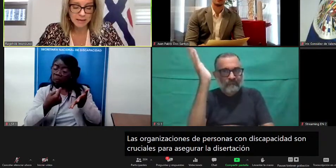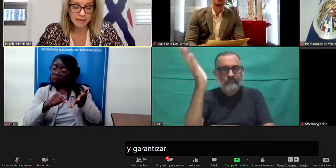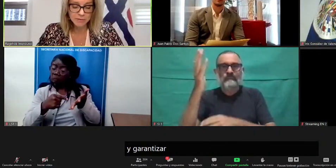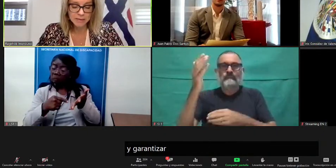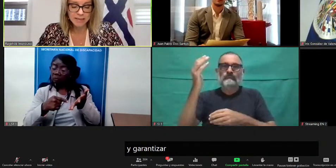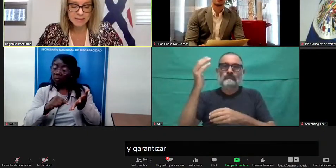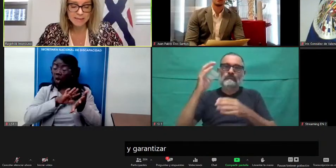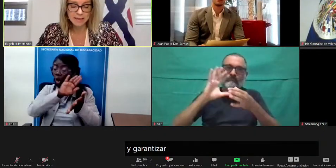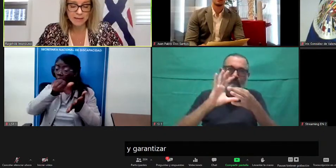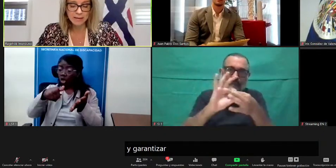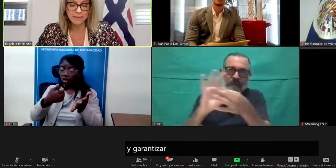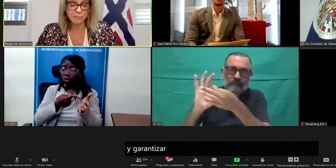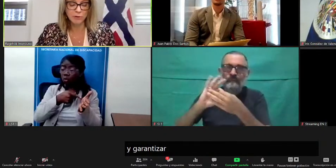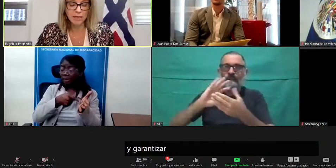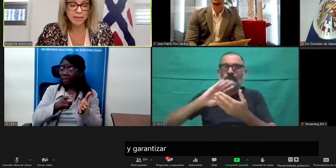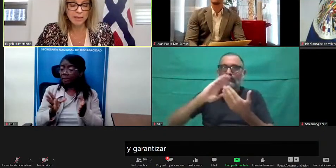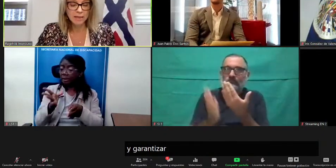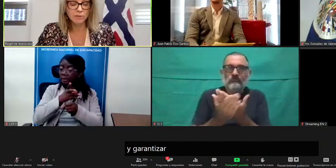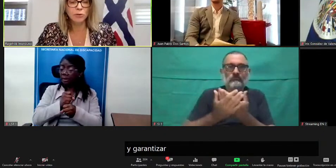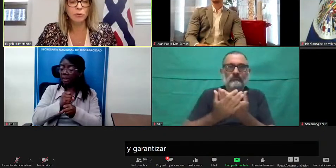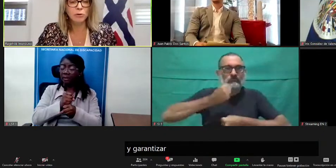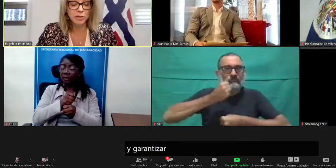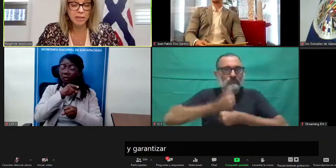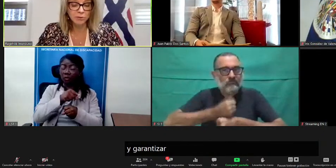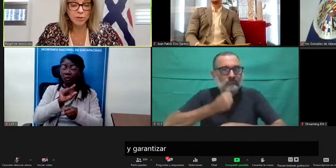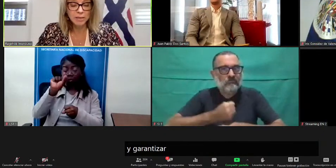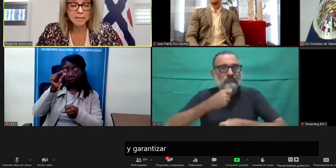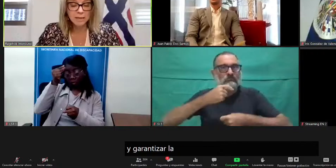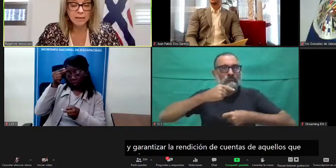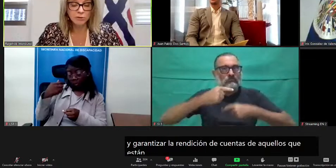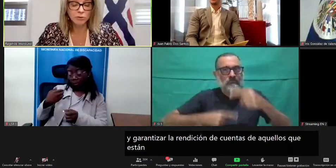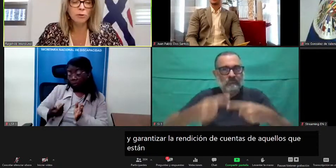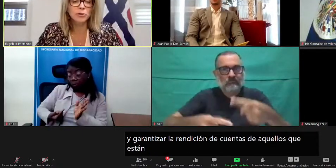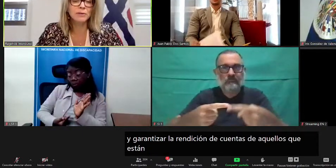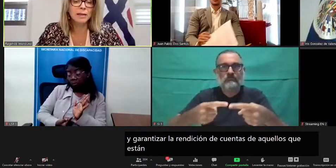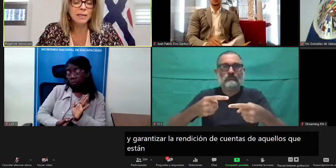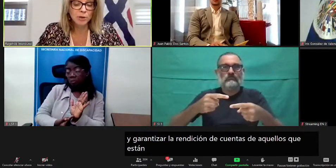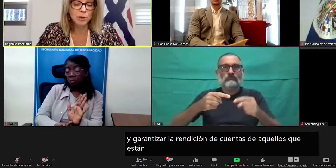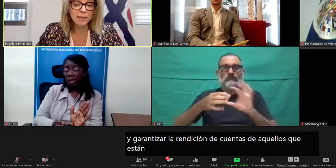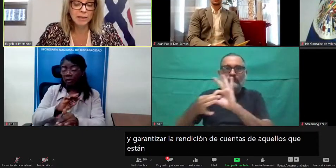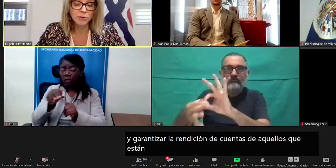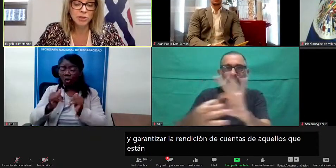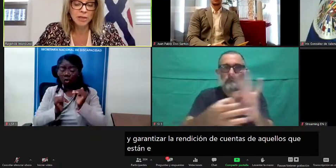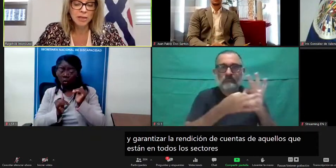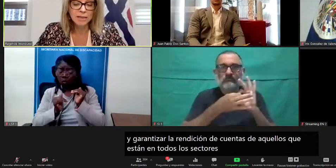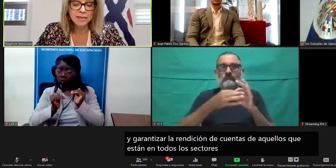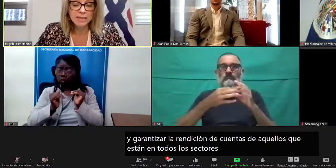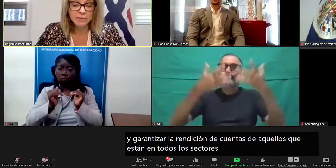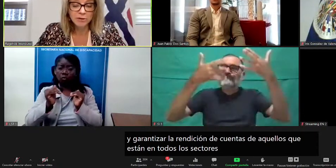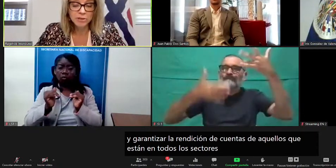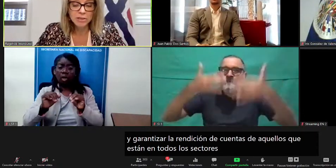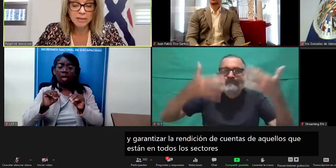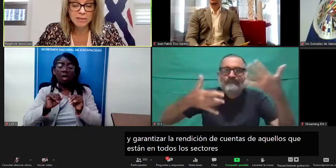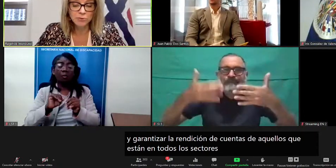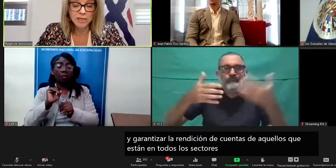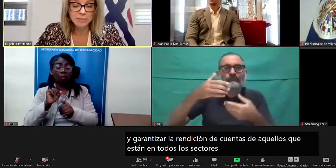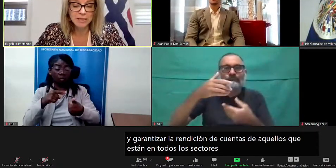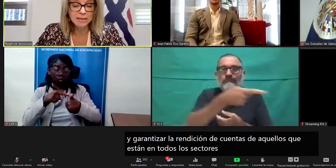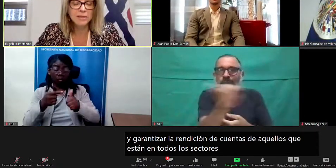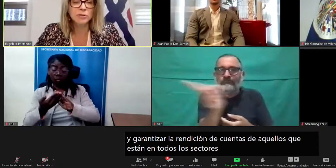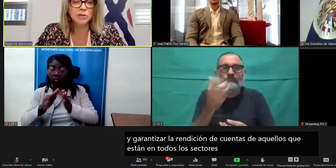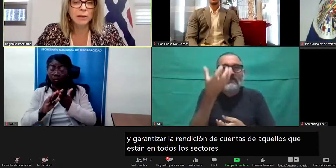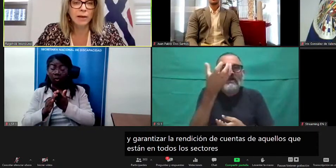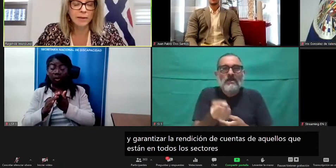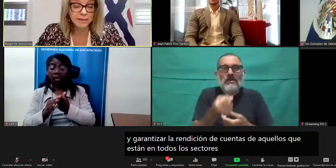disabilities and warranty accountability of those who are in power in all of the sectors in all of